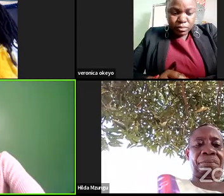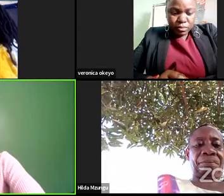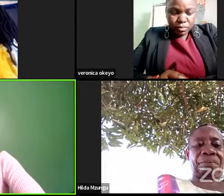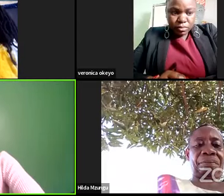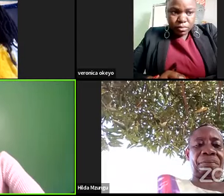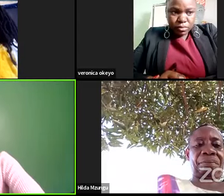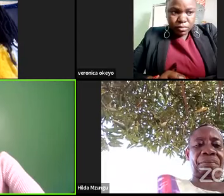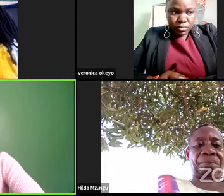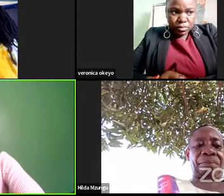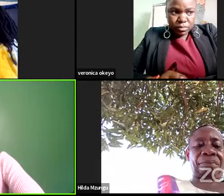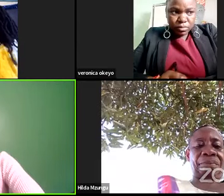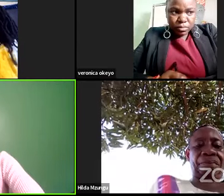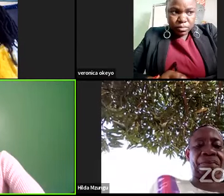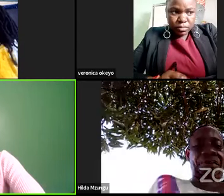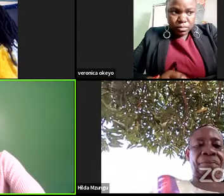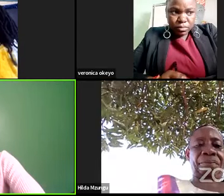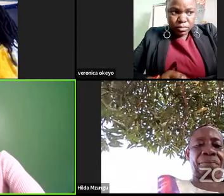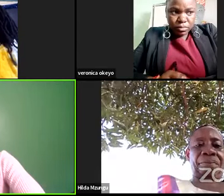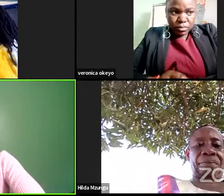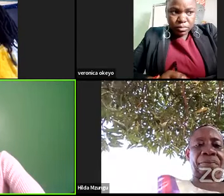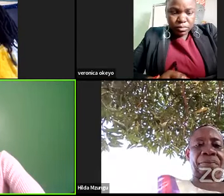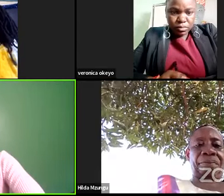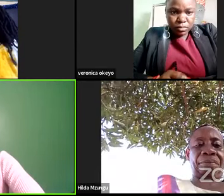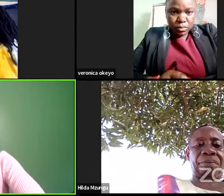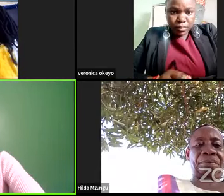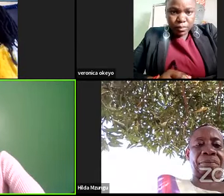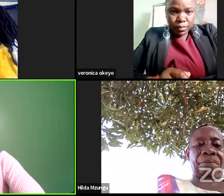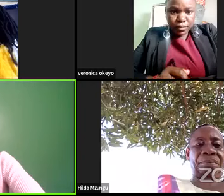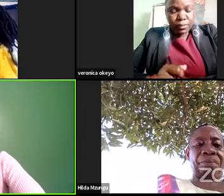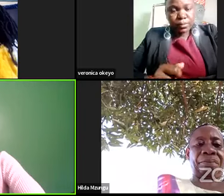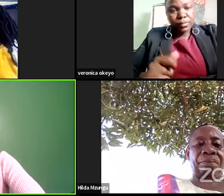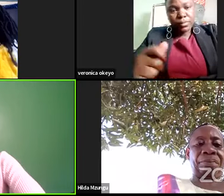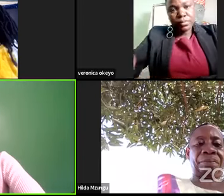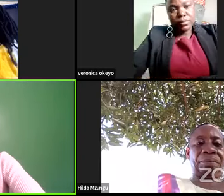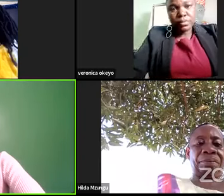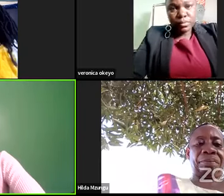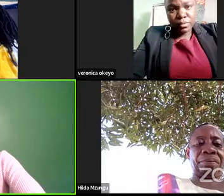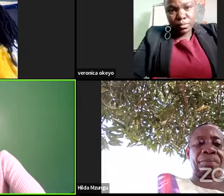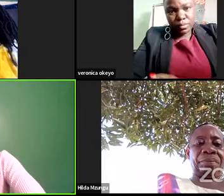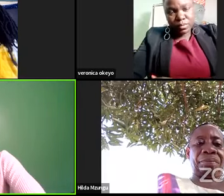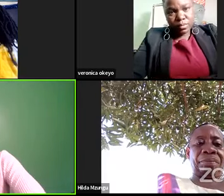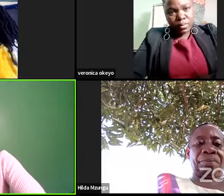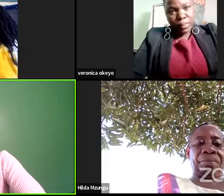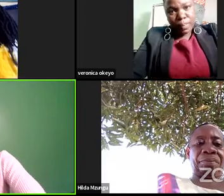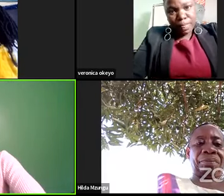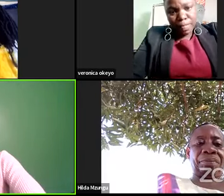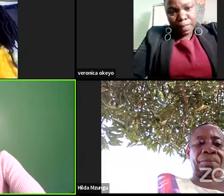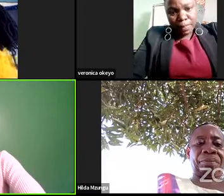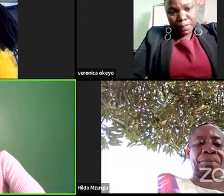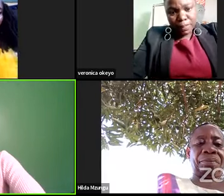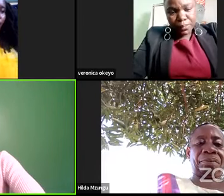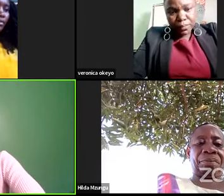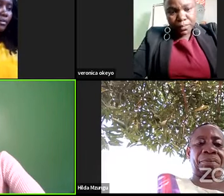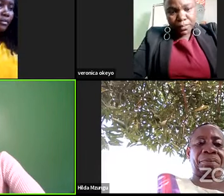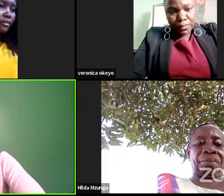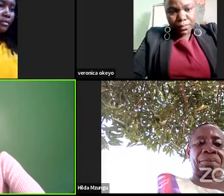corruption show up in the lived experience of women with disability. And just to say, we